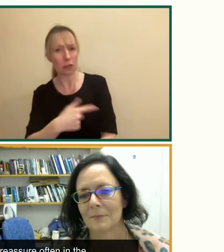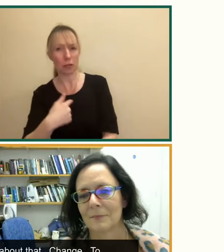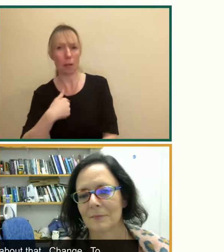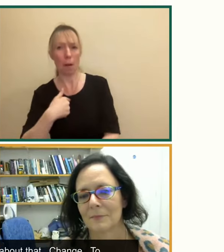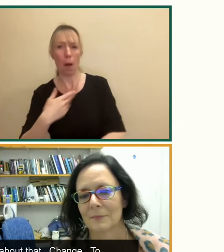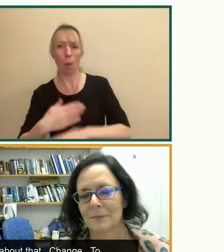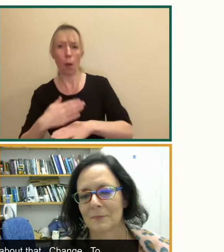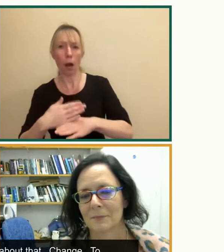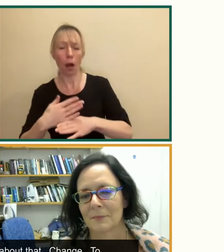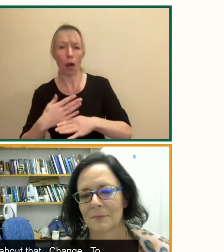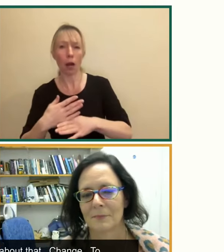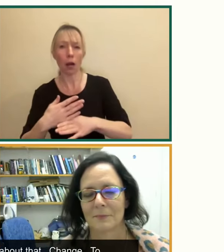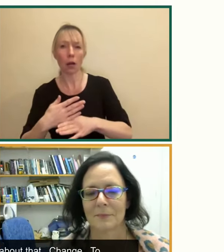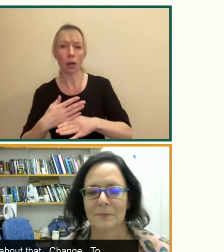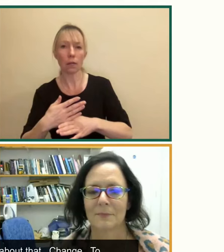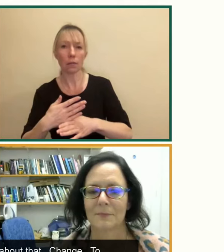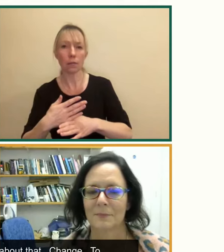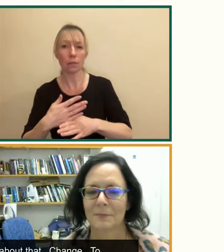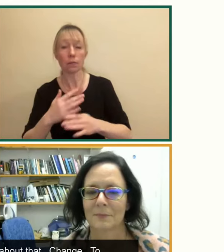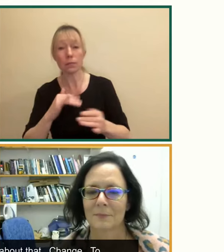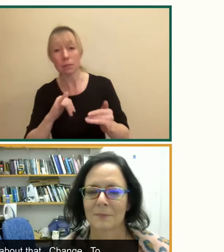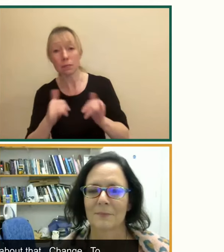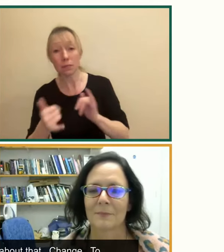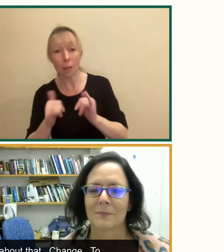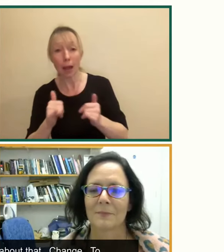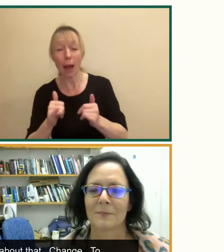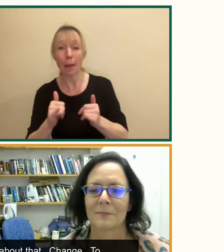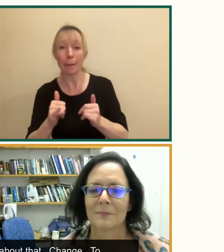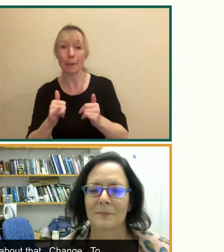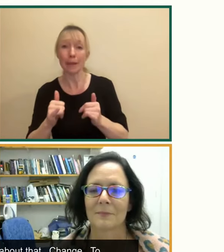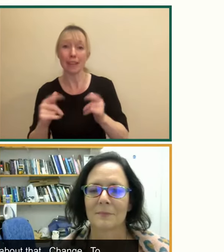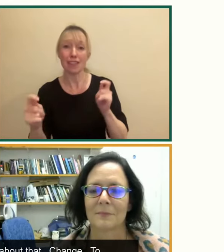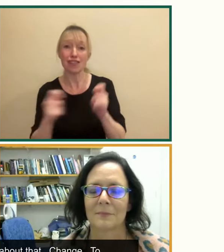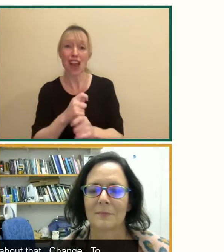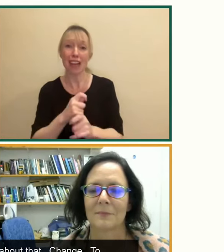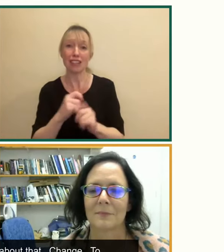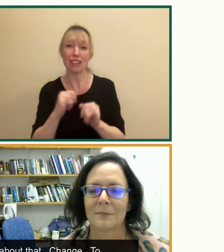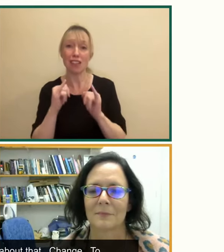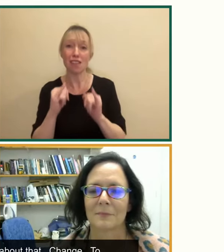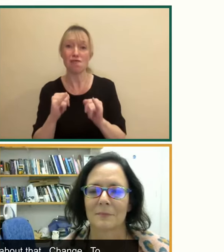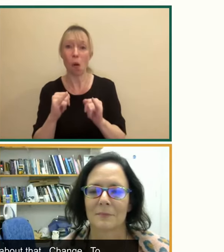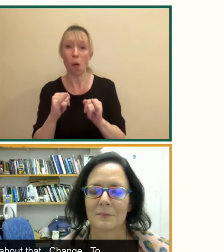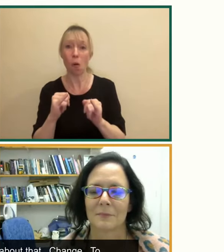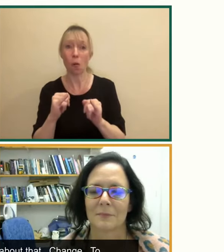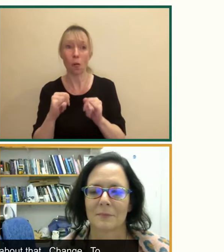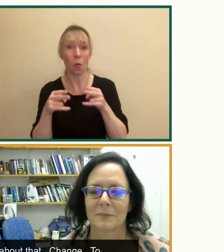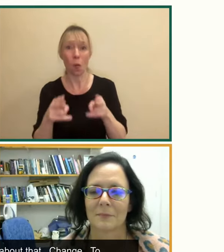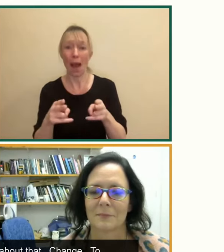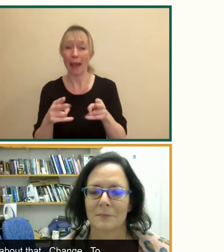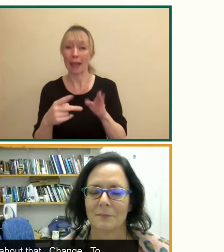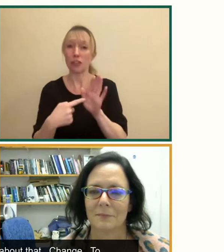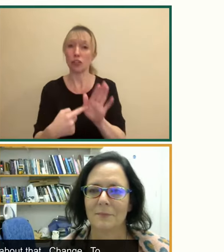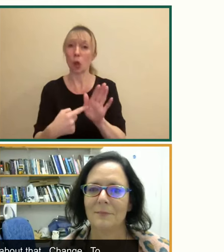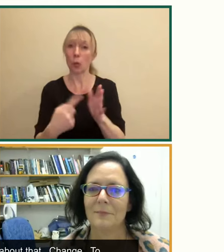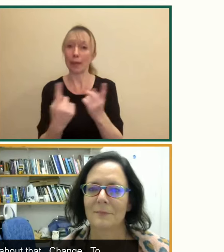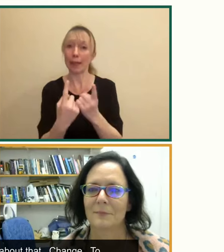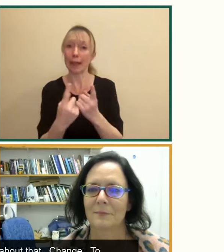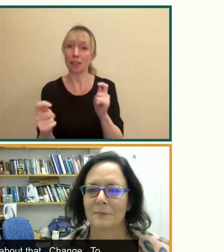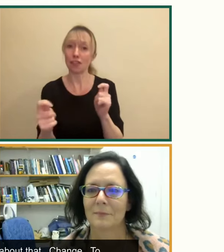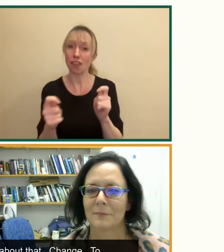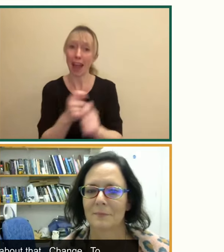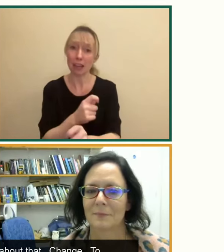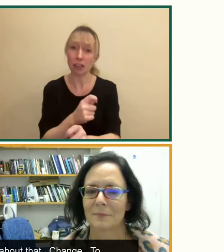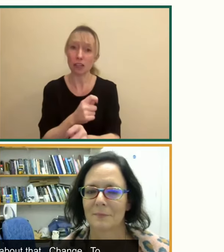that even sometimes change in the wrong direction shows that things are changing, and that in itself can be a